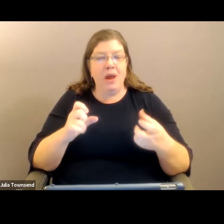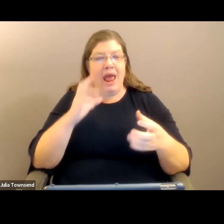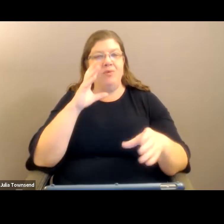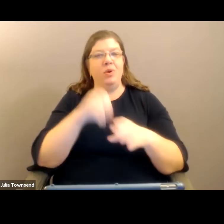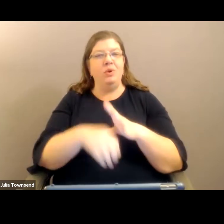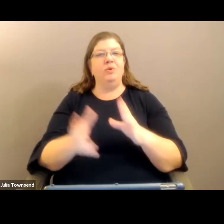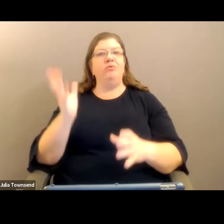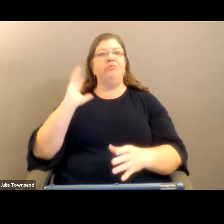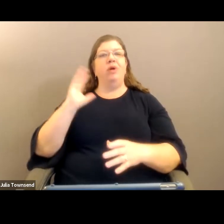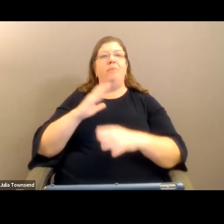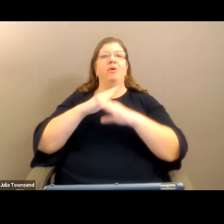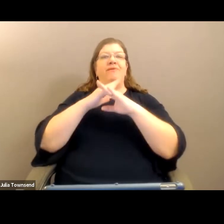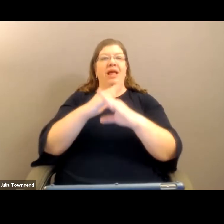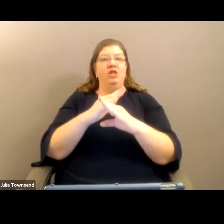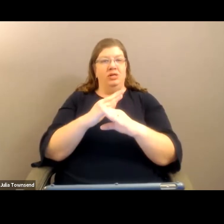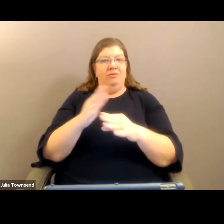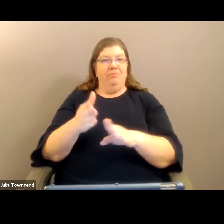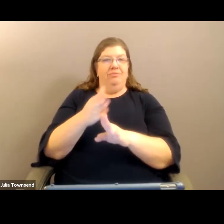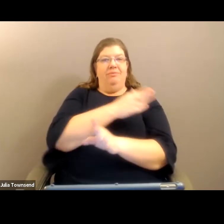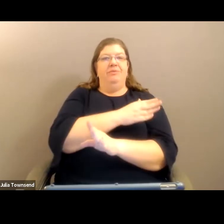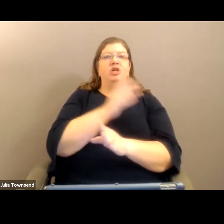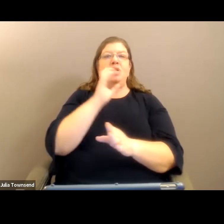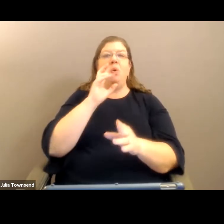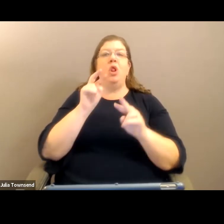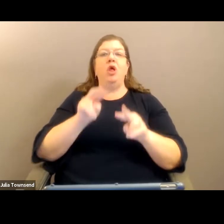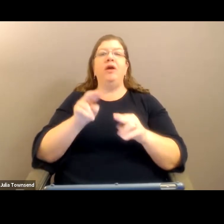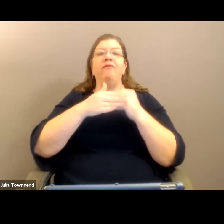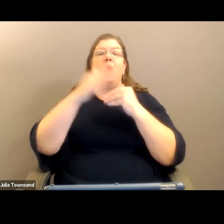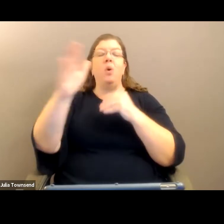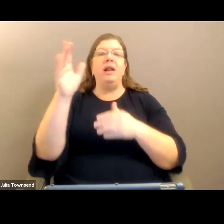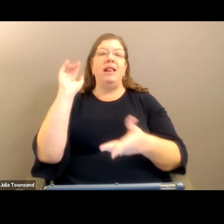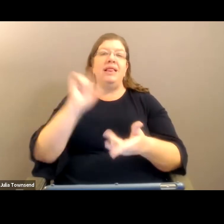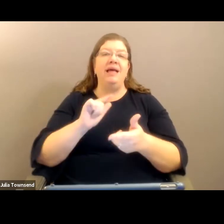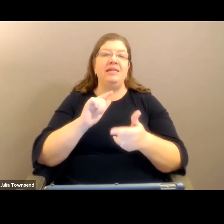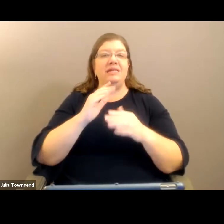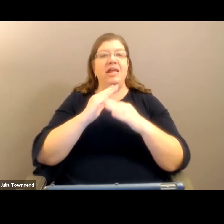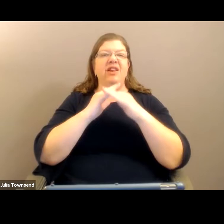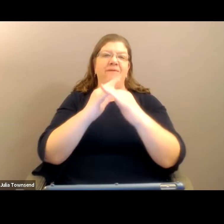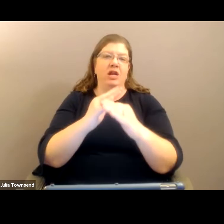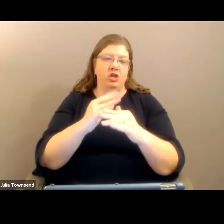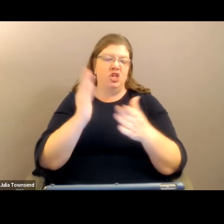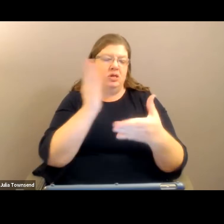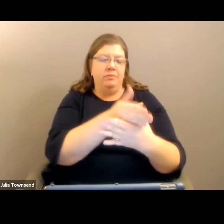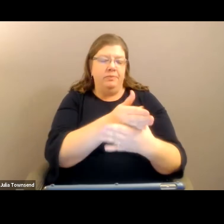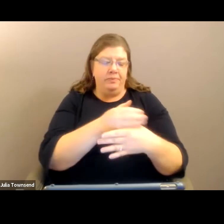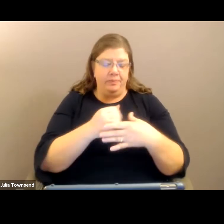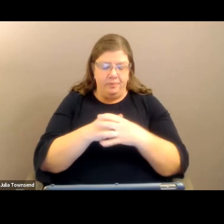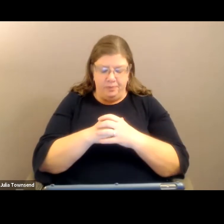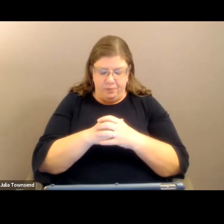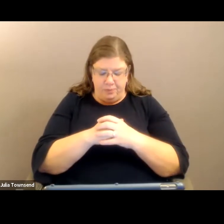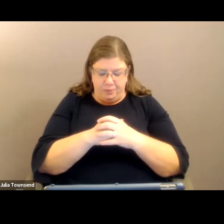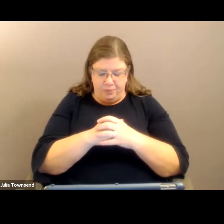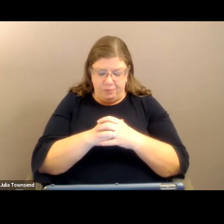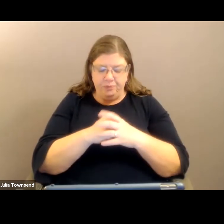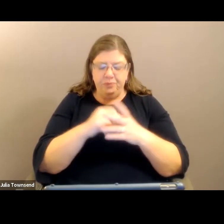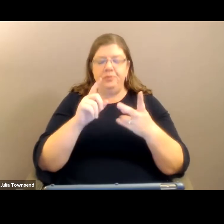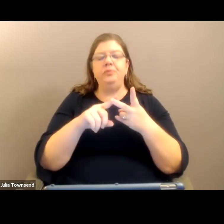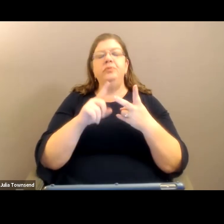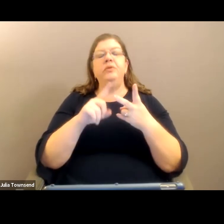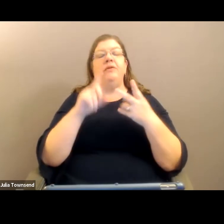the prevention, and so that when we're looking forward, we have less intervention we have to do. Secondly, I'd like to say, with regards to the